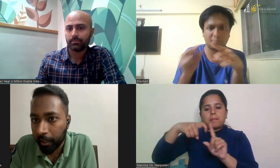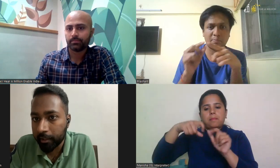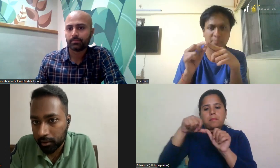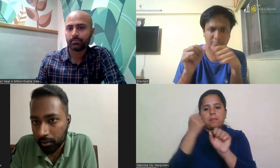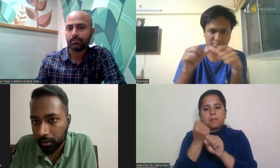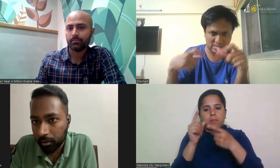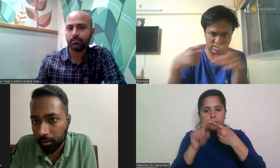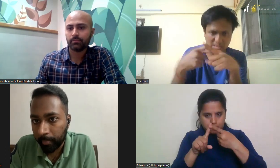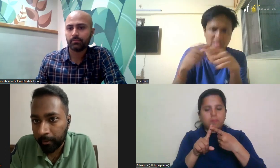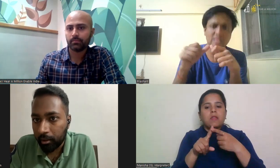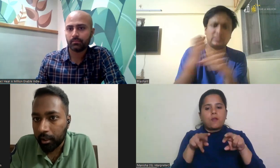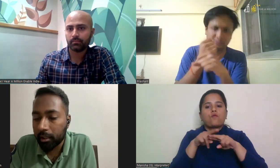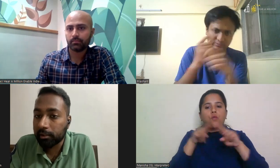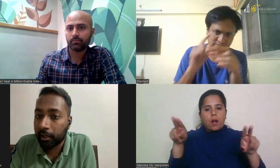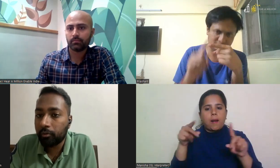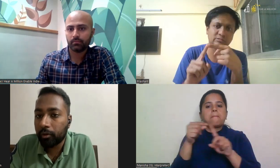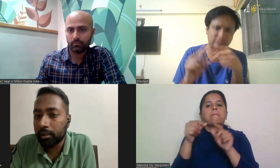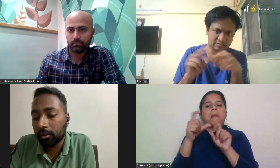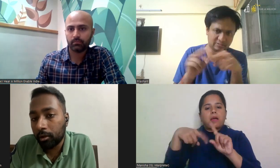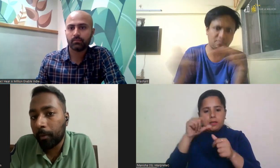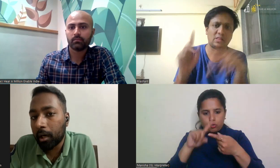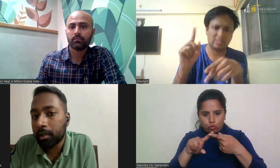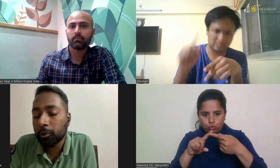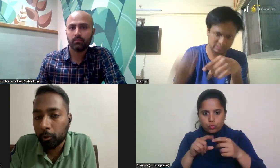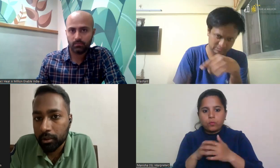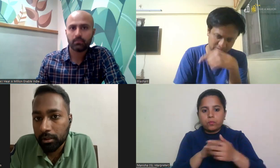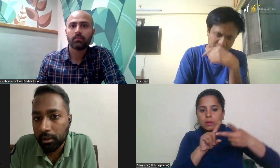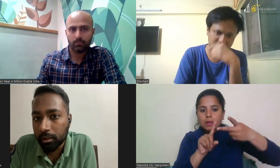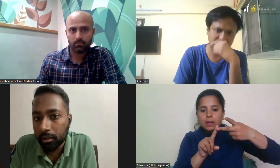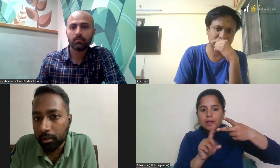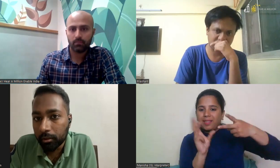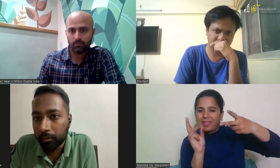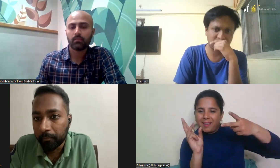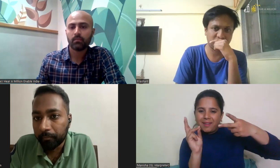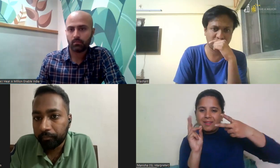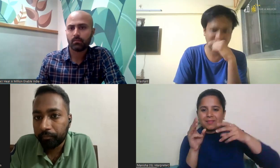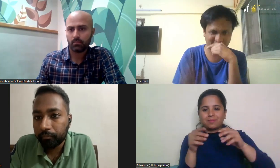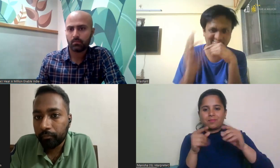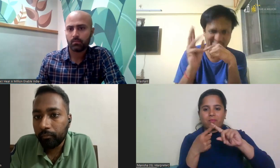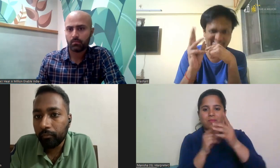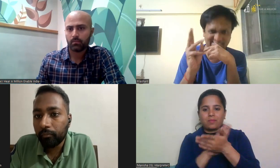full package, and second one is third party insurance,